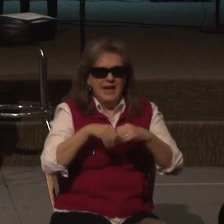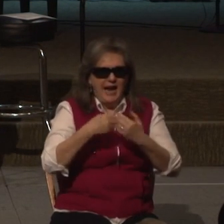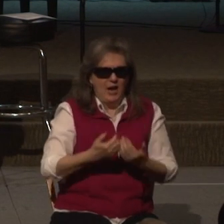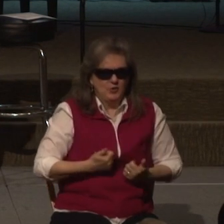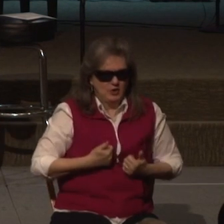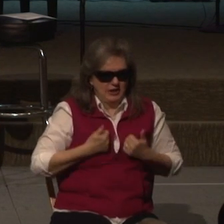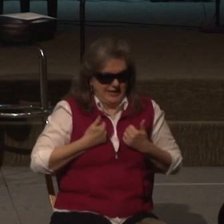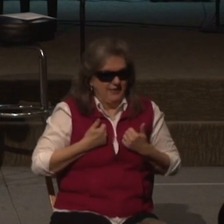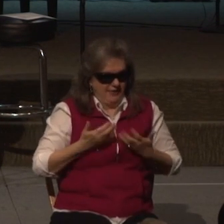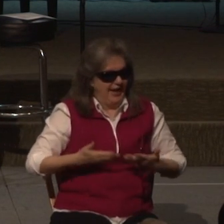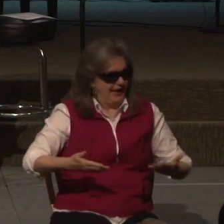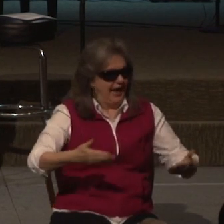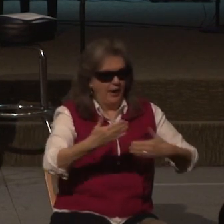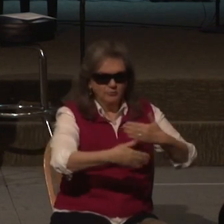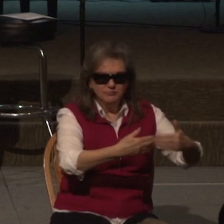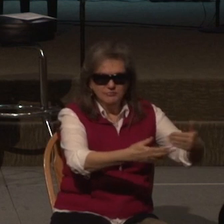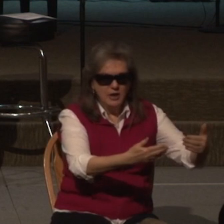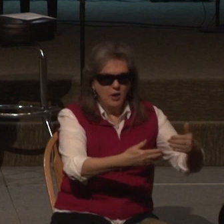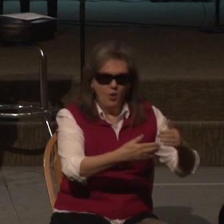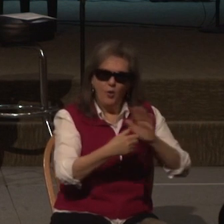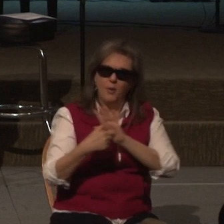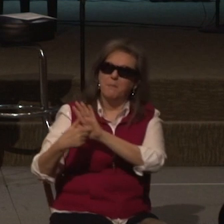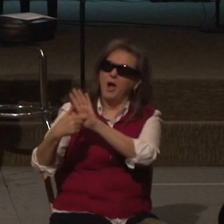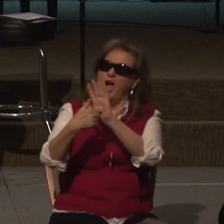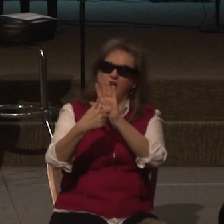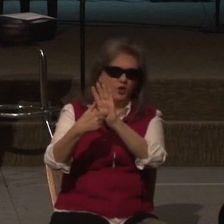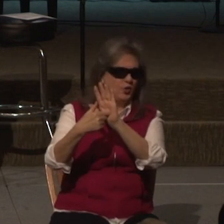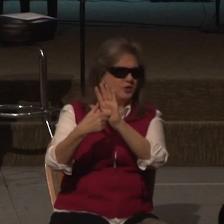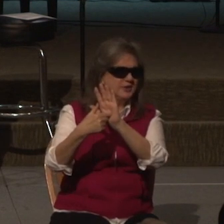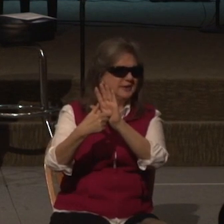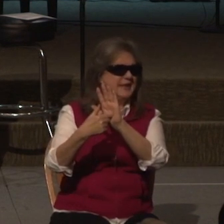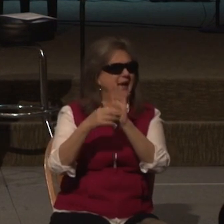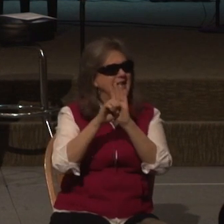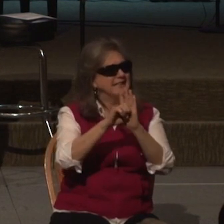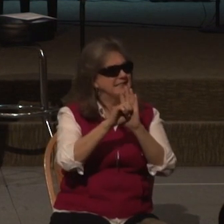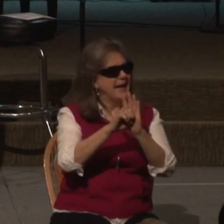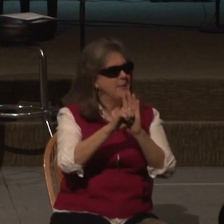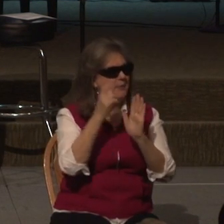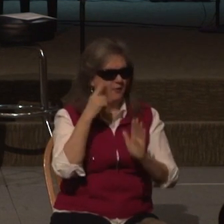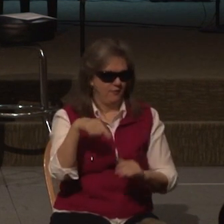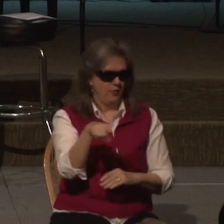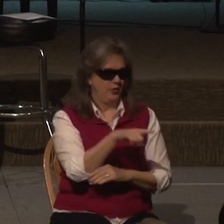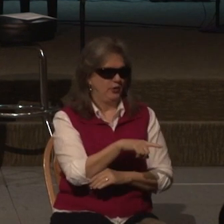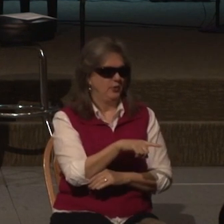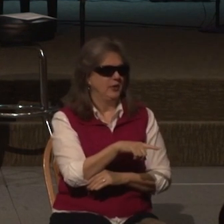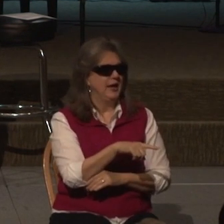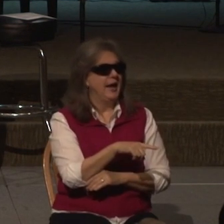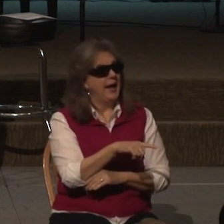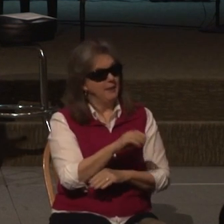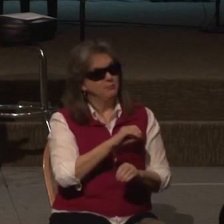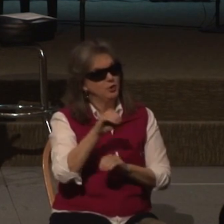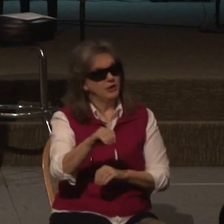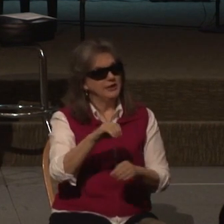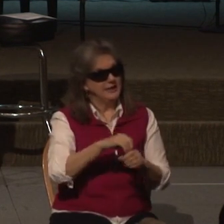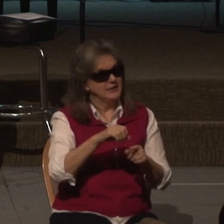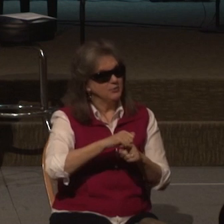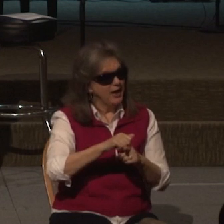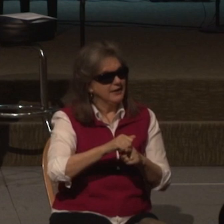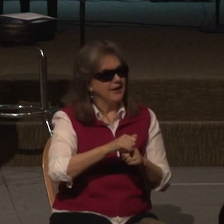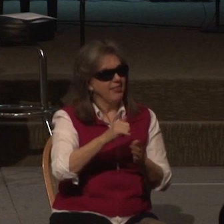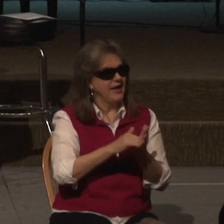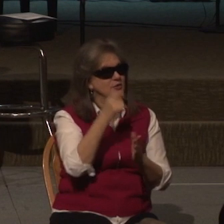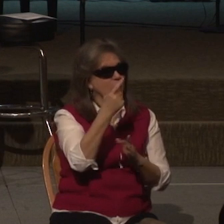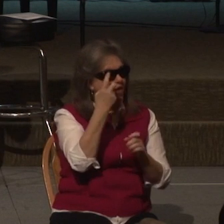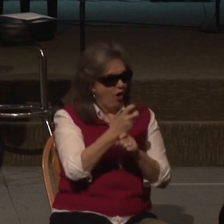out or be modeled. Someone has to be an example for you. And then, of course, you need to put it into practice, which is one of the